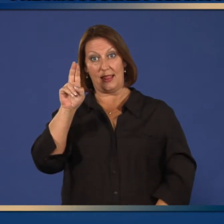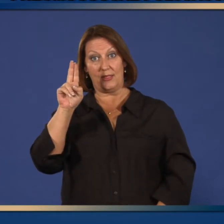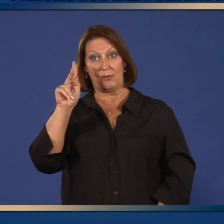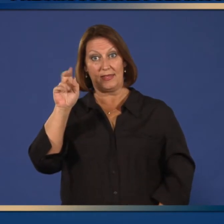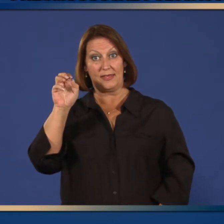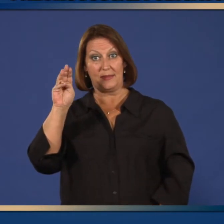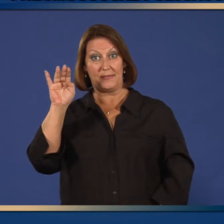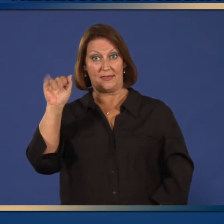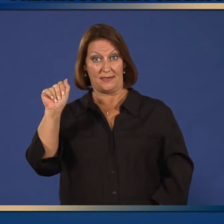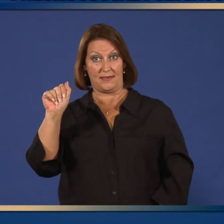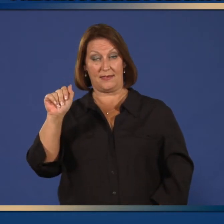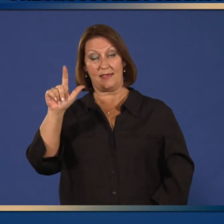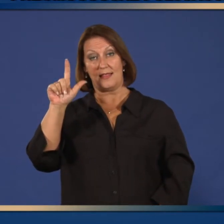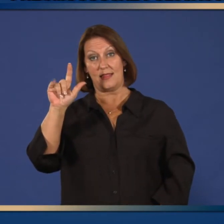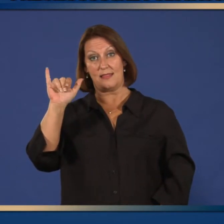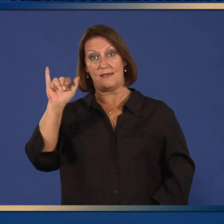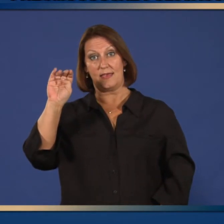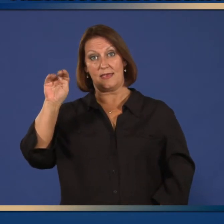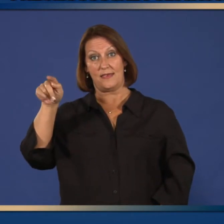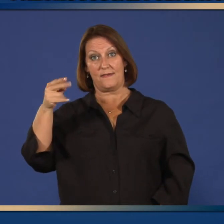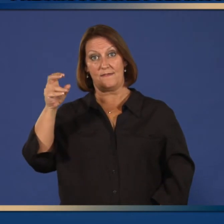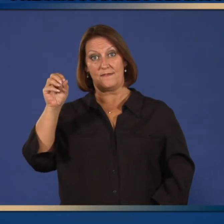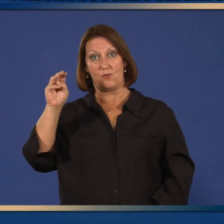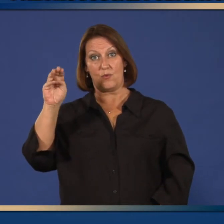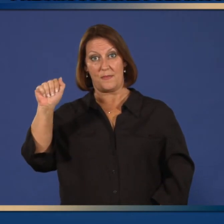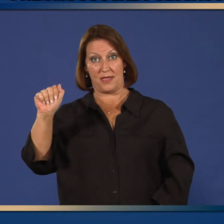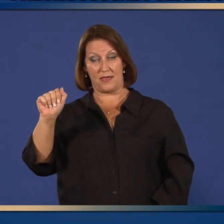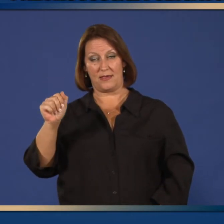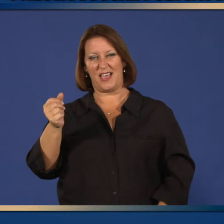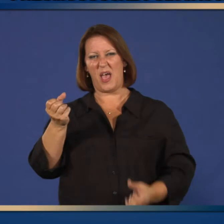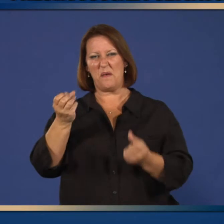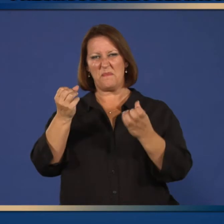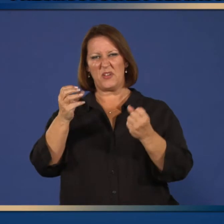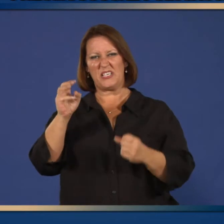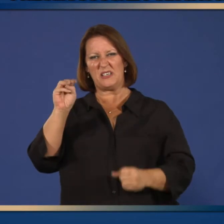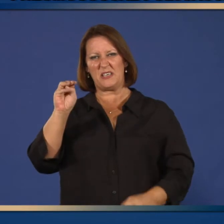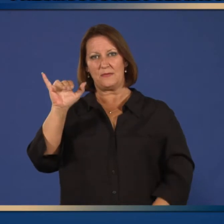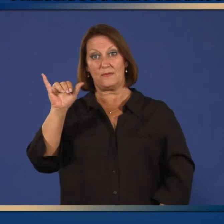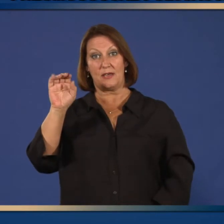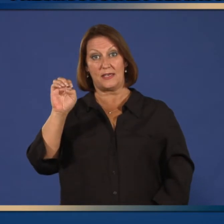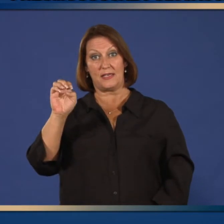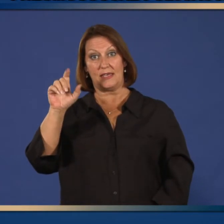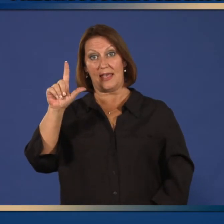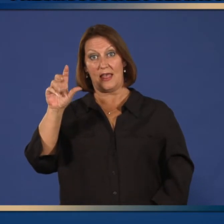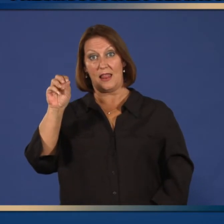have cancer, leukemia, lymphoma,